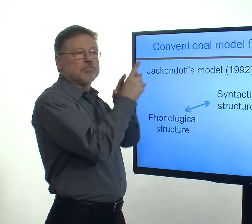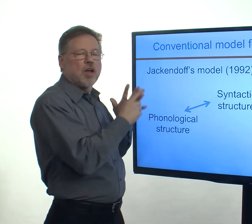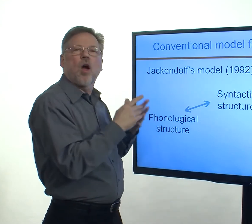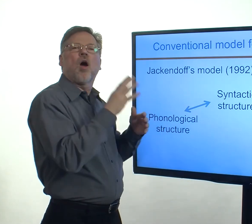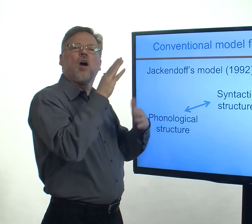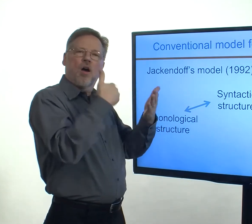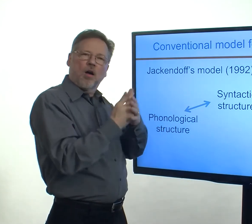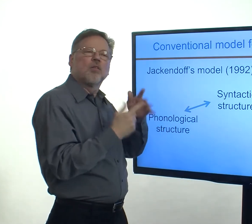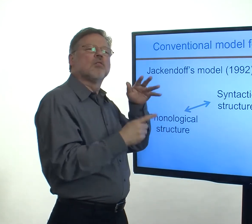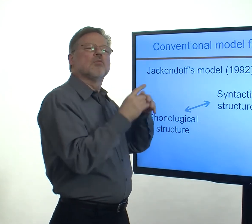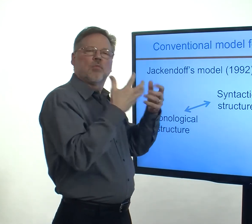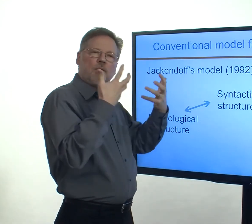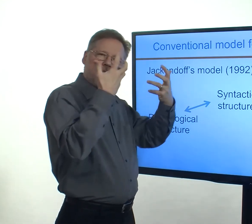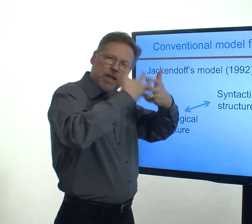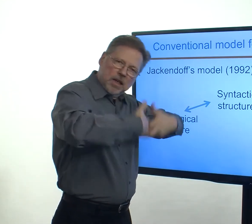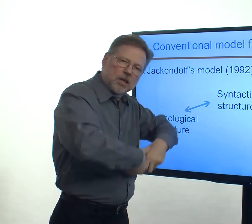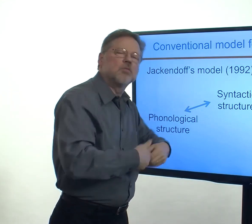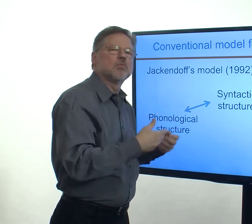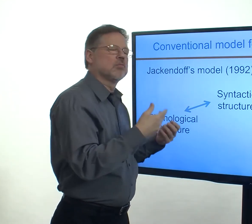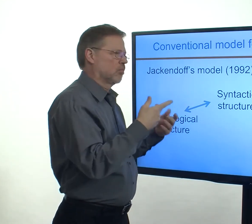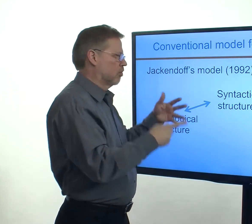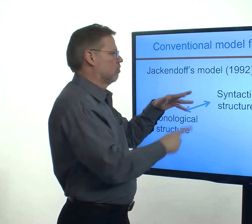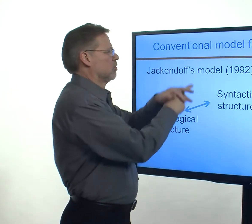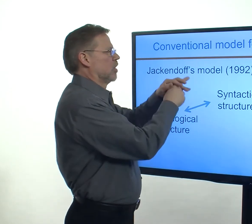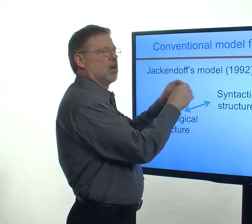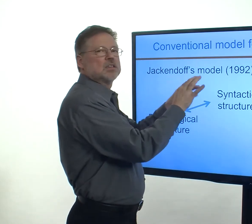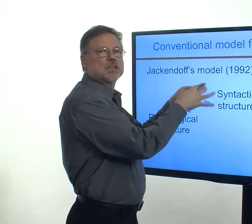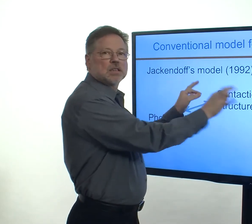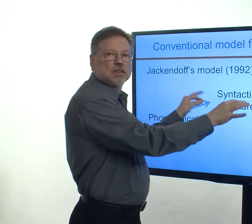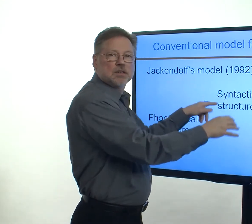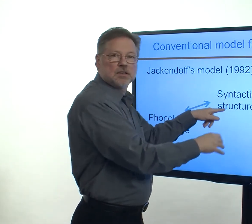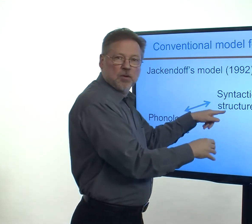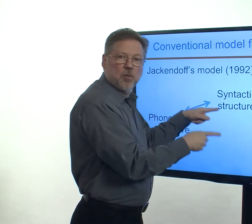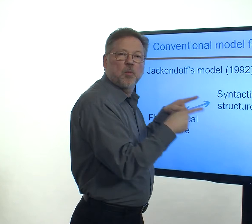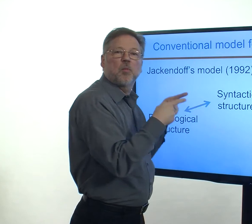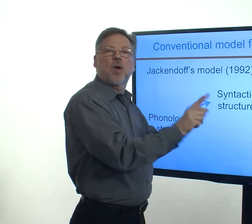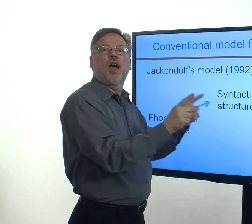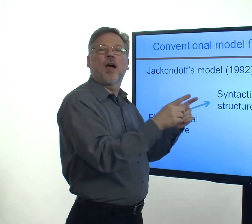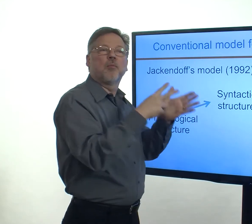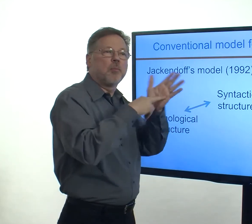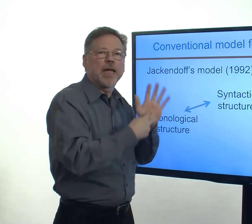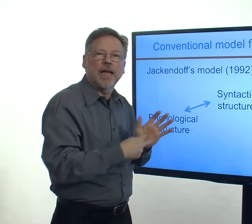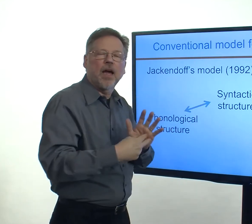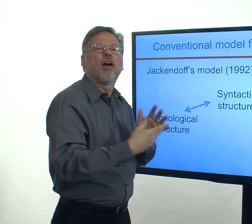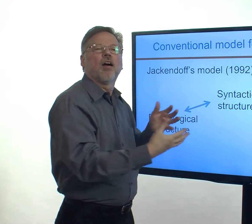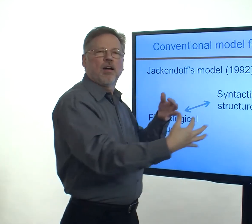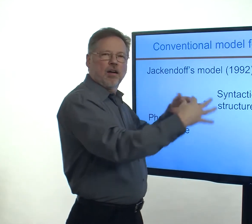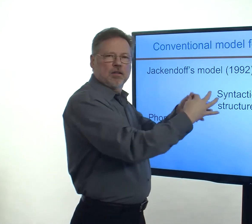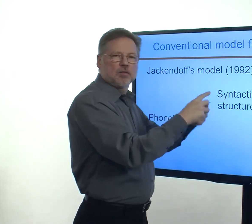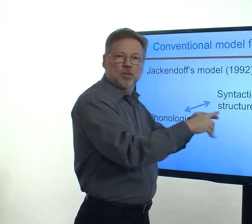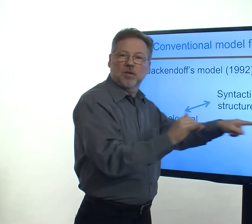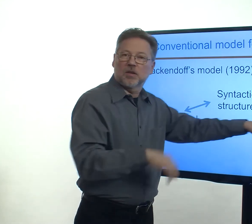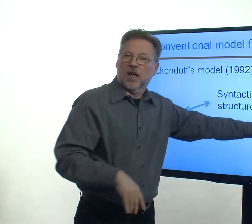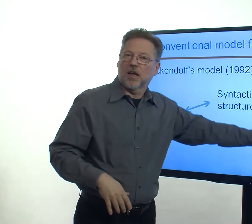They exist in conjunction with other layers, appearing within sentences while also being connected to meaning.